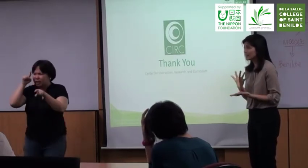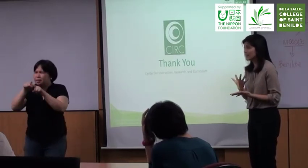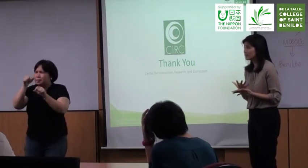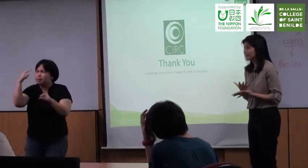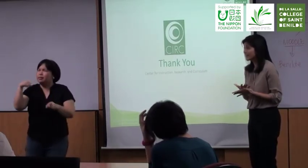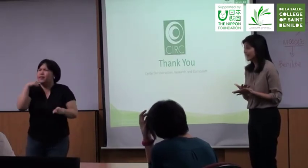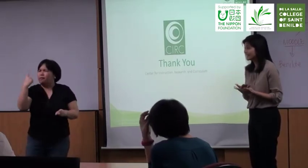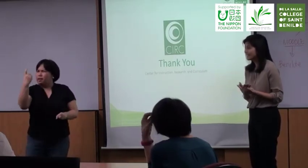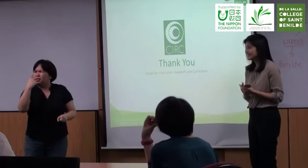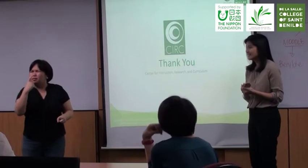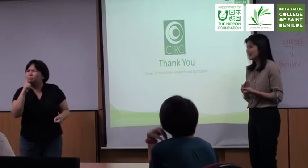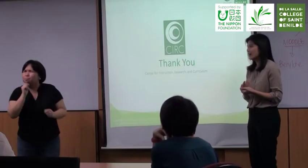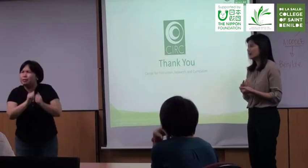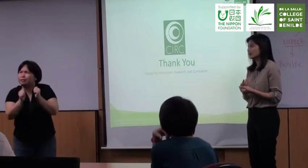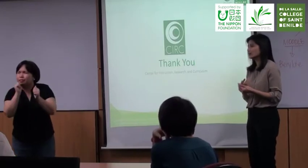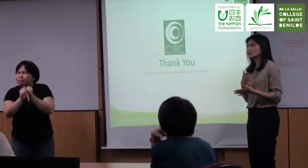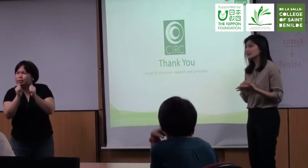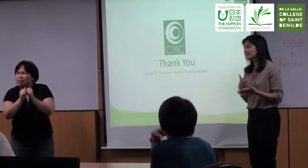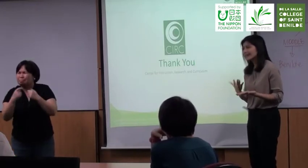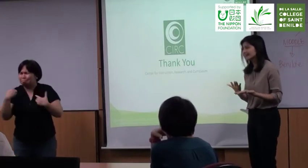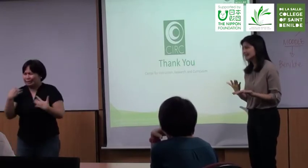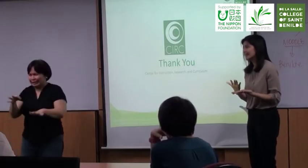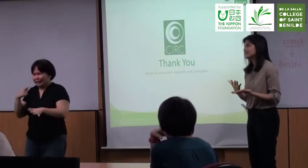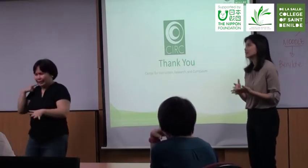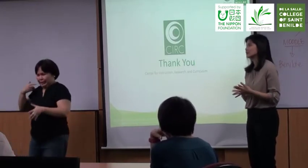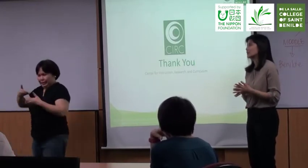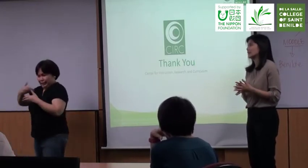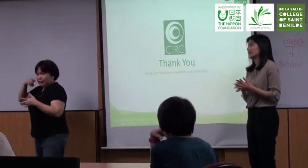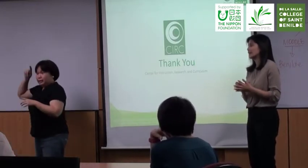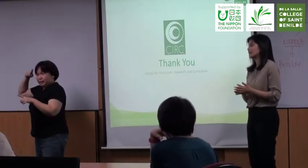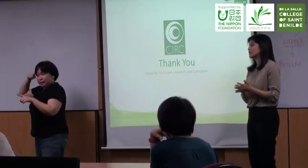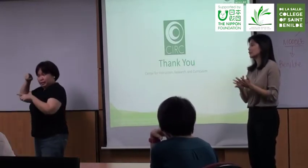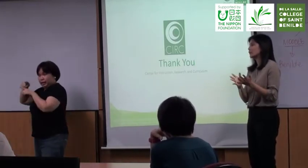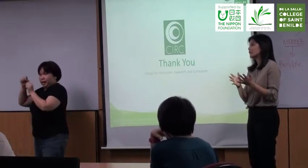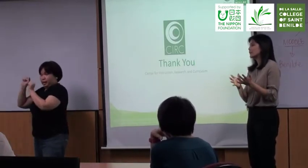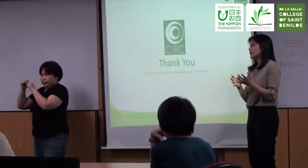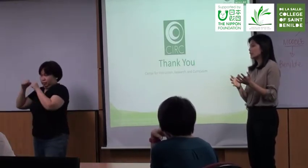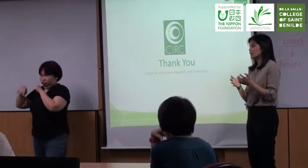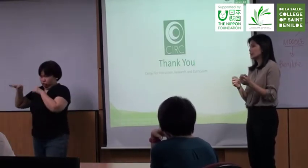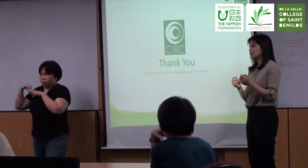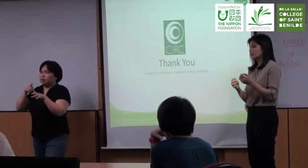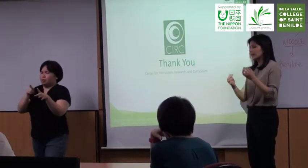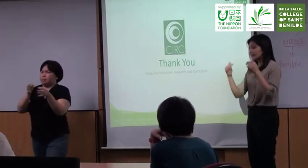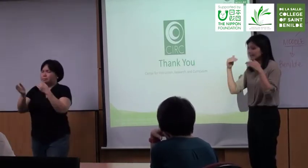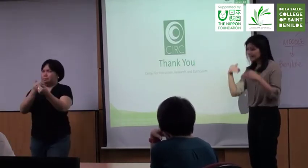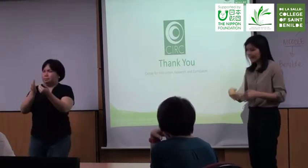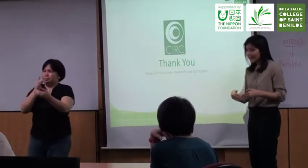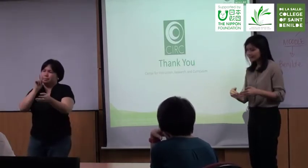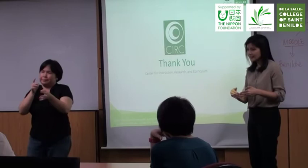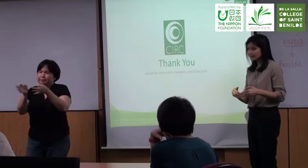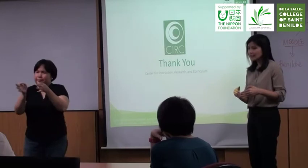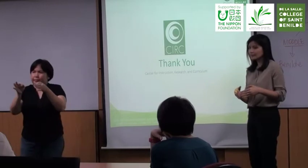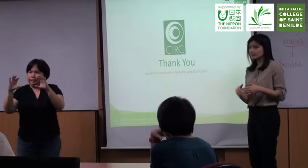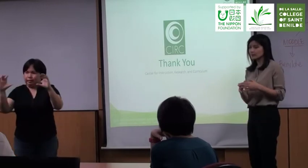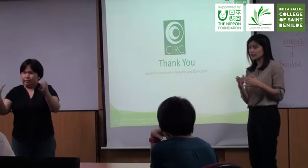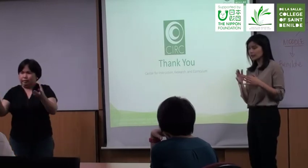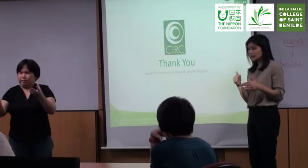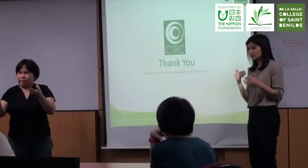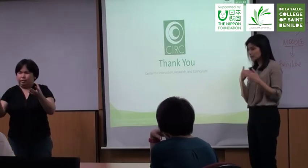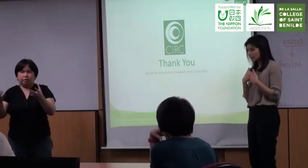again? What does that mean again? What word is that again? Or something like that. So, in class,